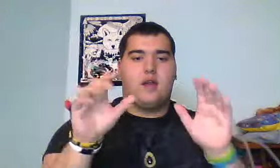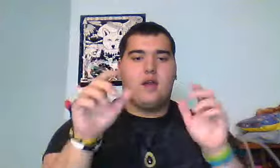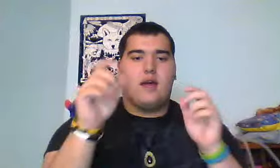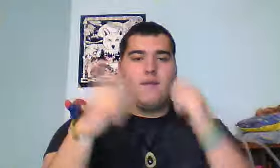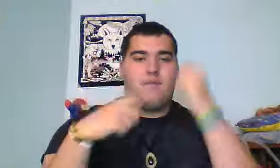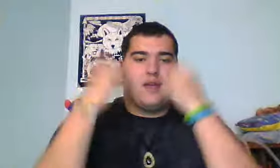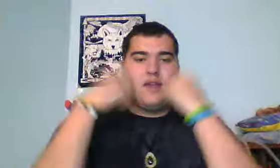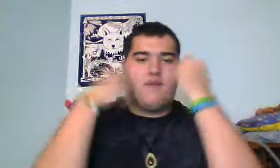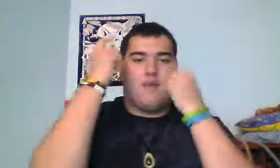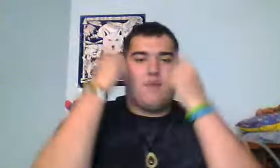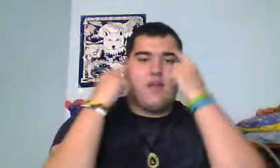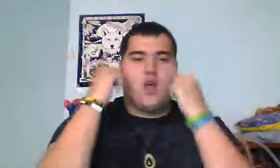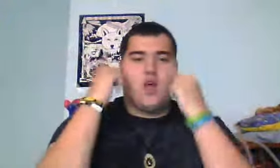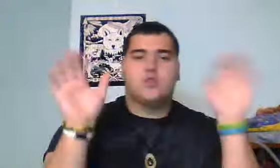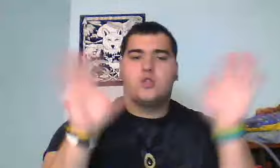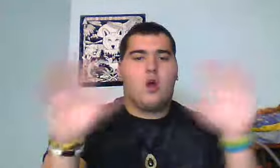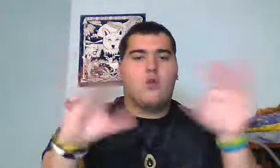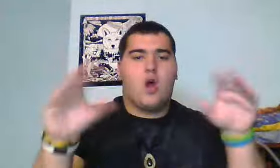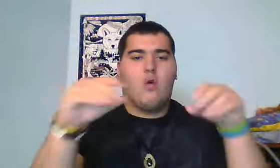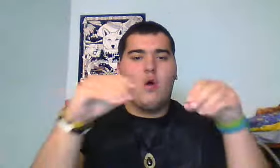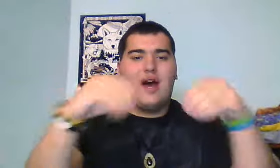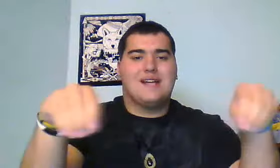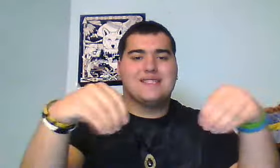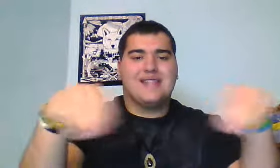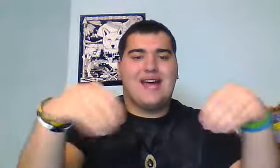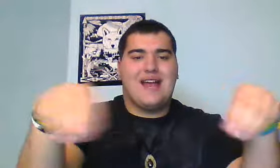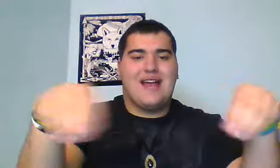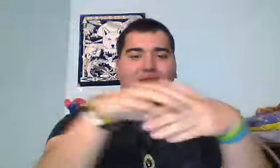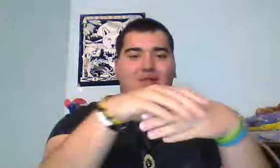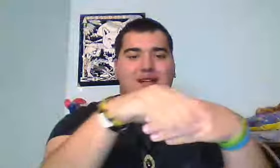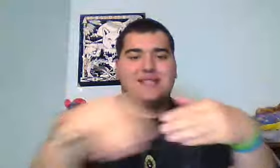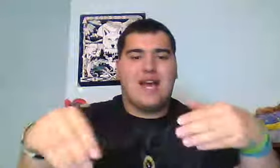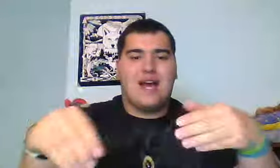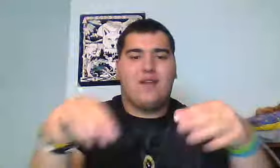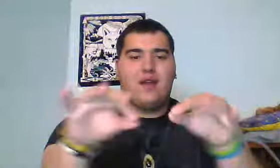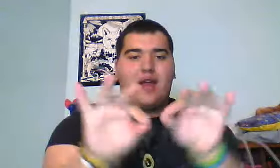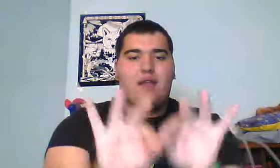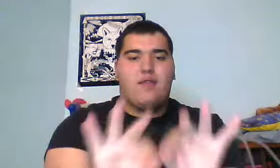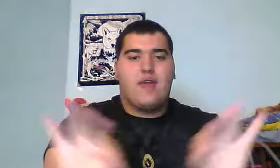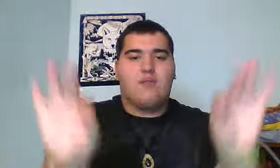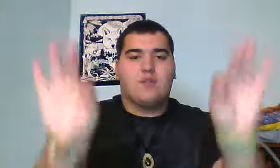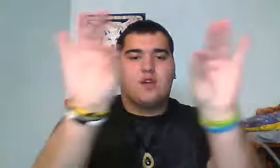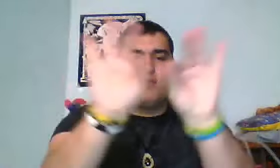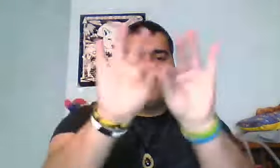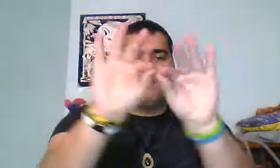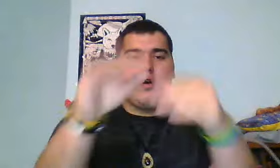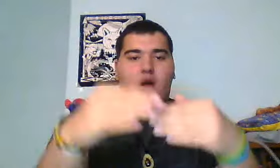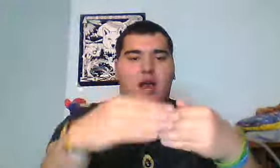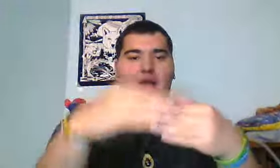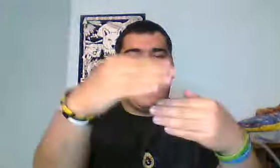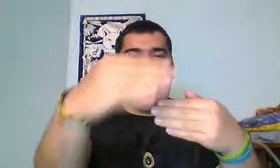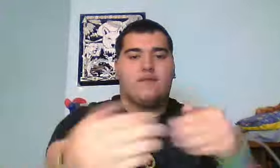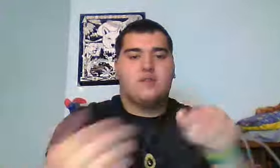I'll pin it for my box, oh no I'll sell them for a dollar There was so much more After